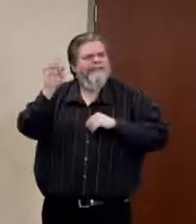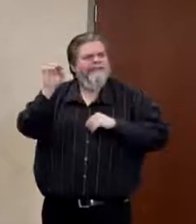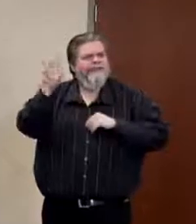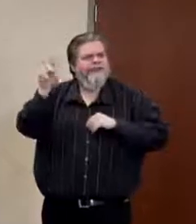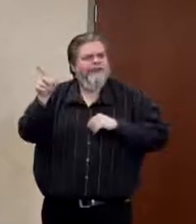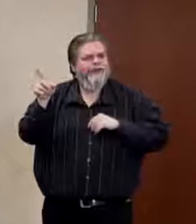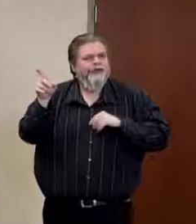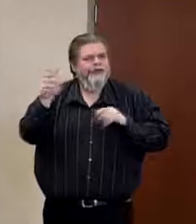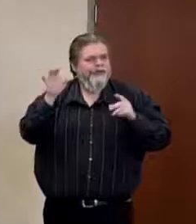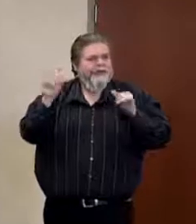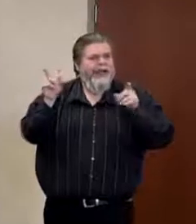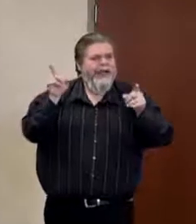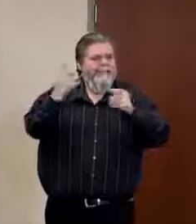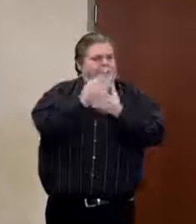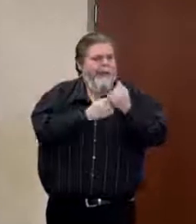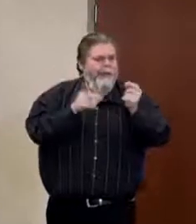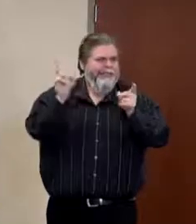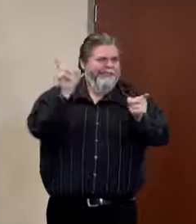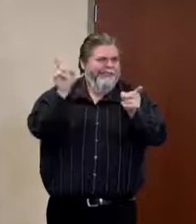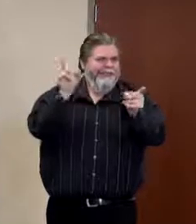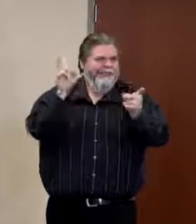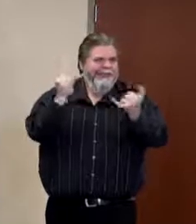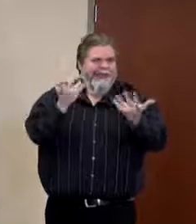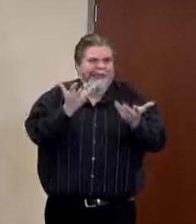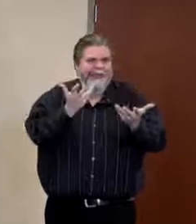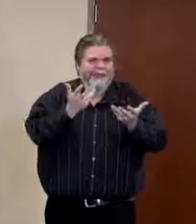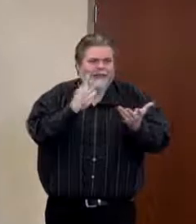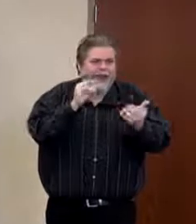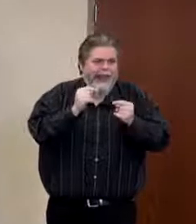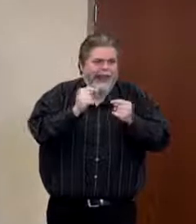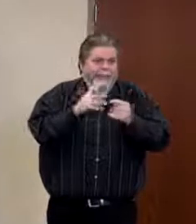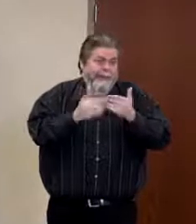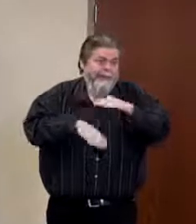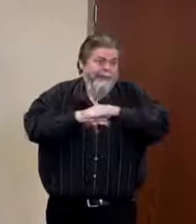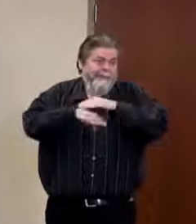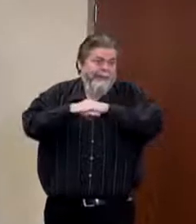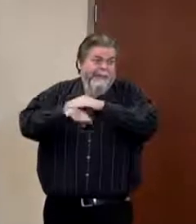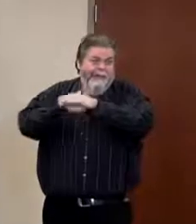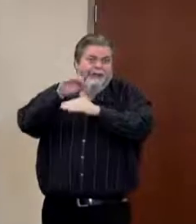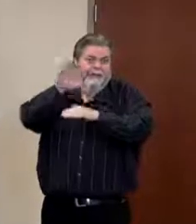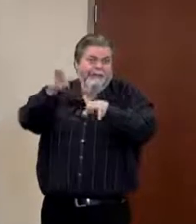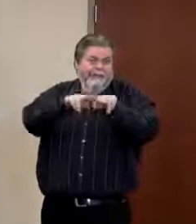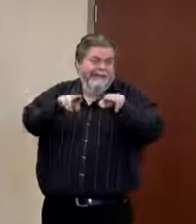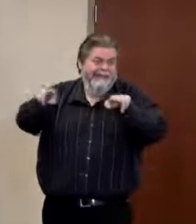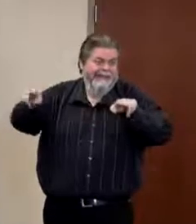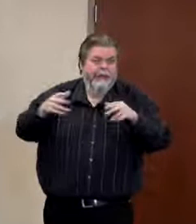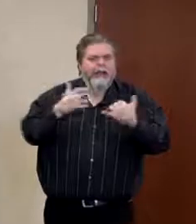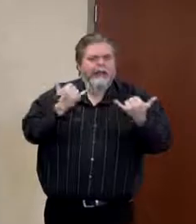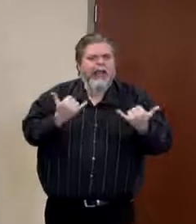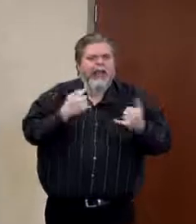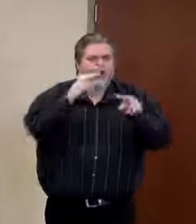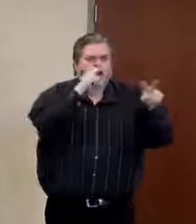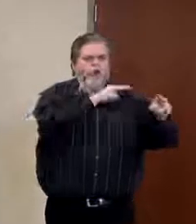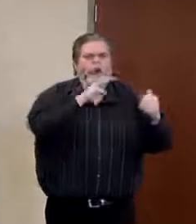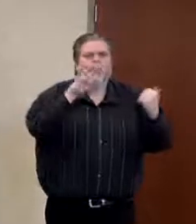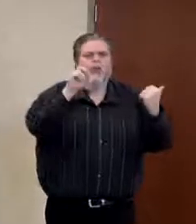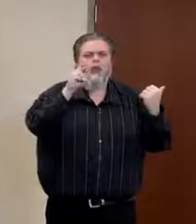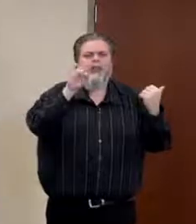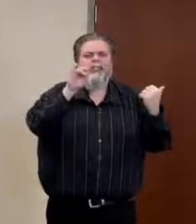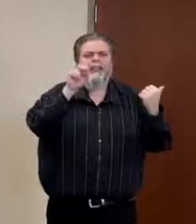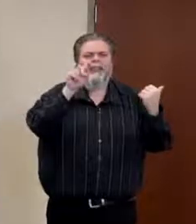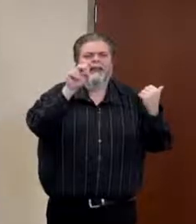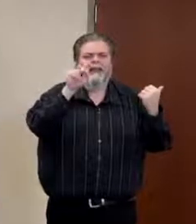dealing with within JBS. And so I know they're spending a lot of time and resources over in Worthington right now. There'd be a question